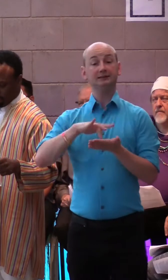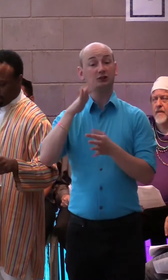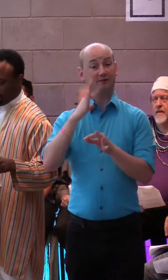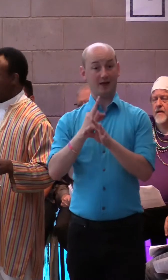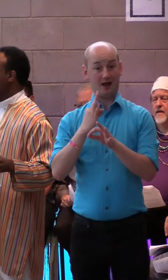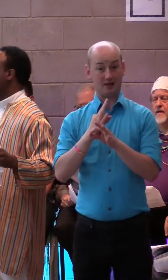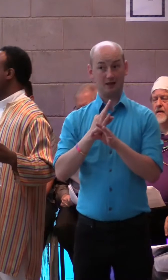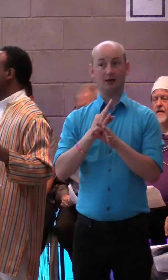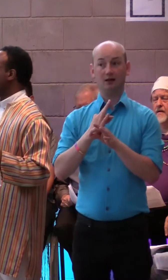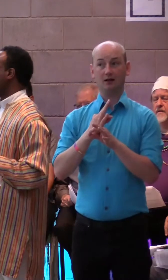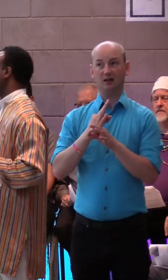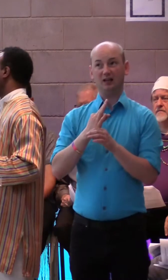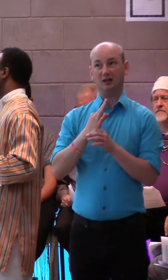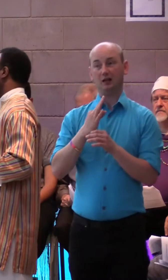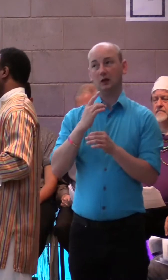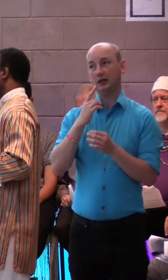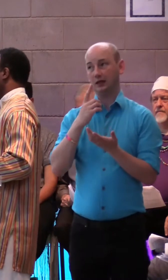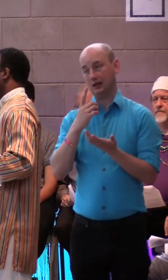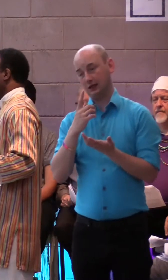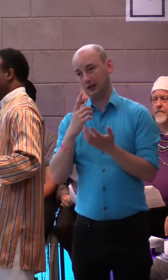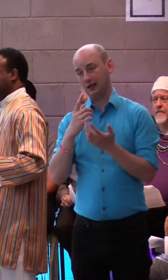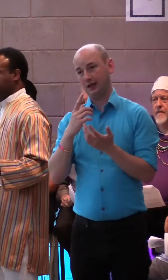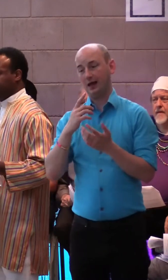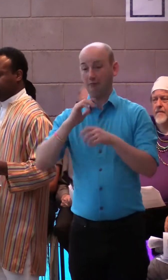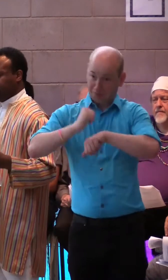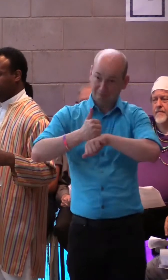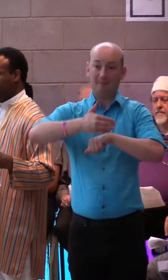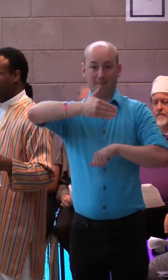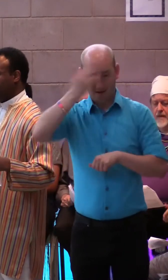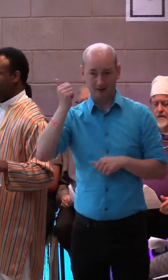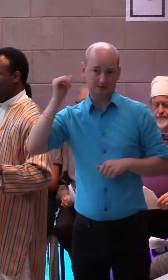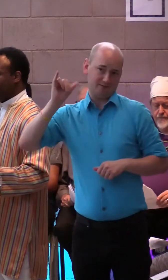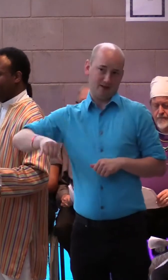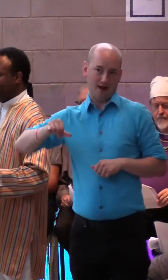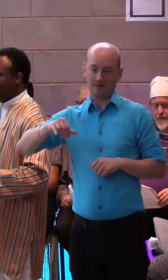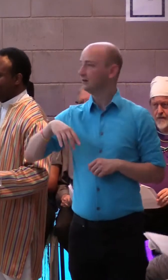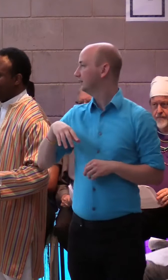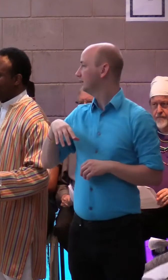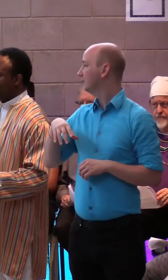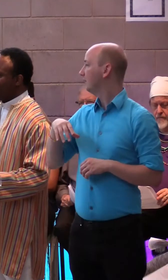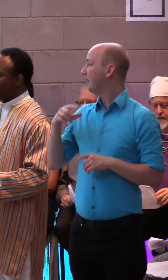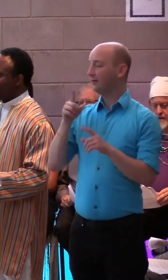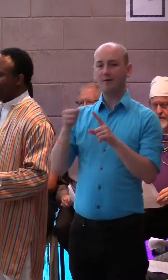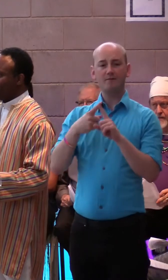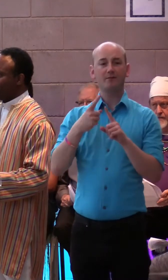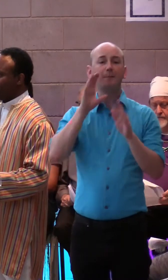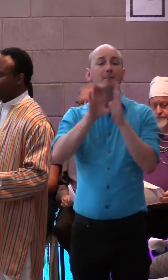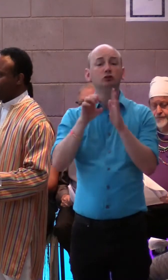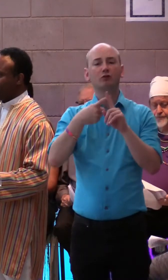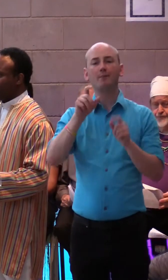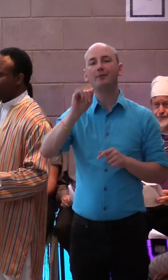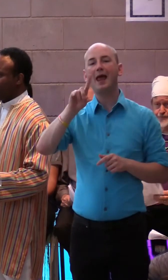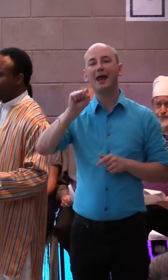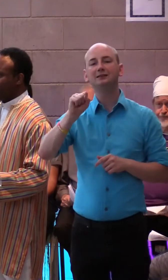Rainbow History has really helped us find things. This is from the AIDS quilt. back in 1983. How many of you were here for